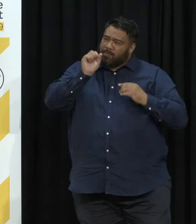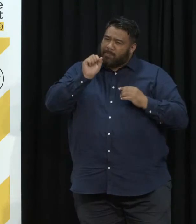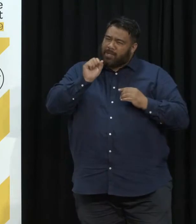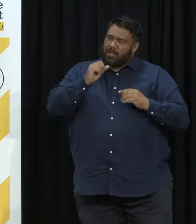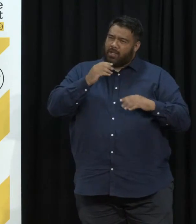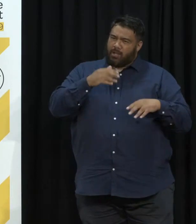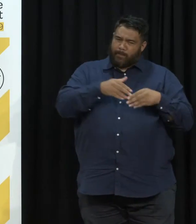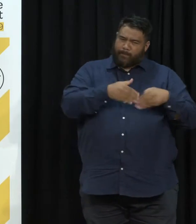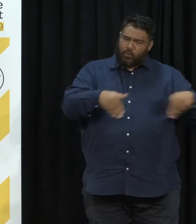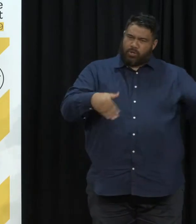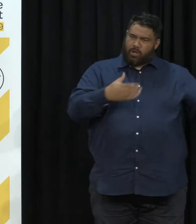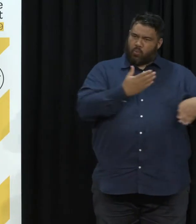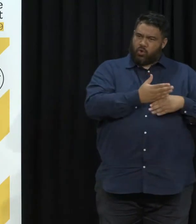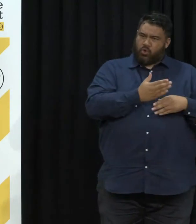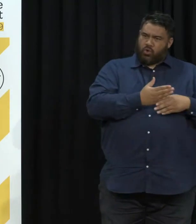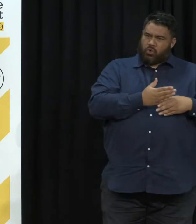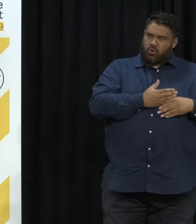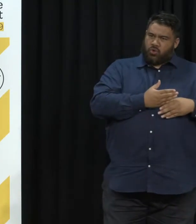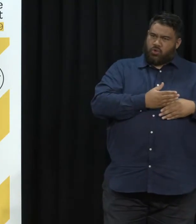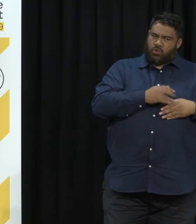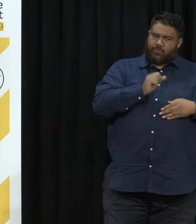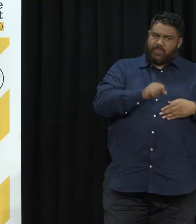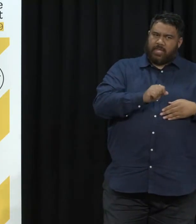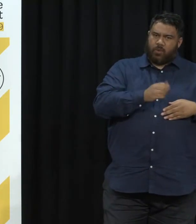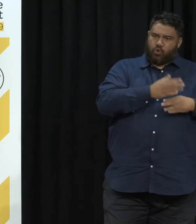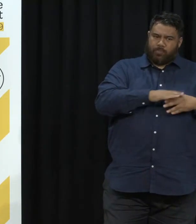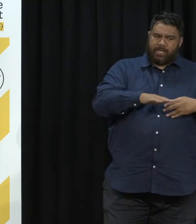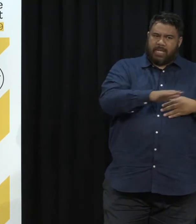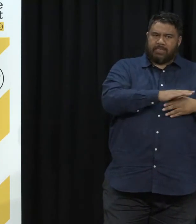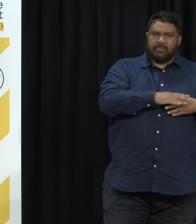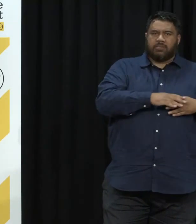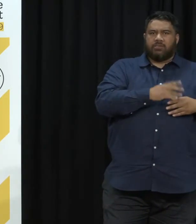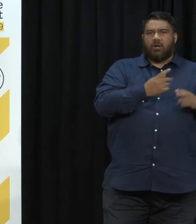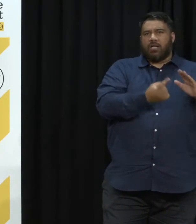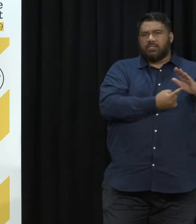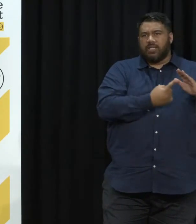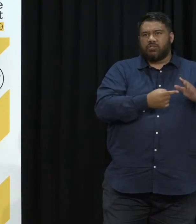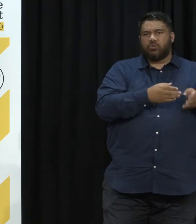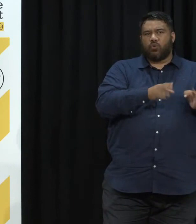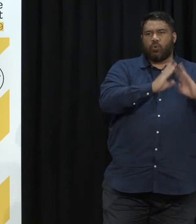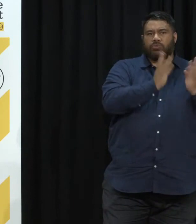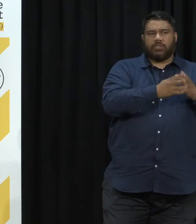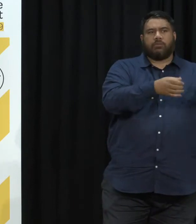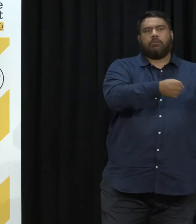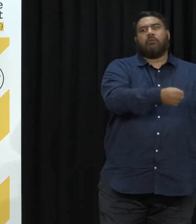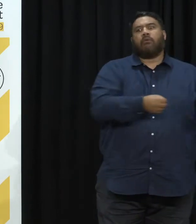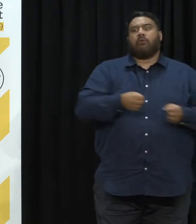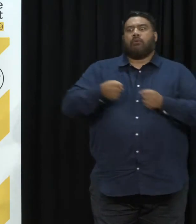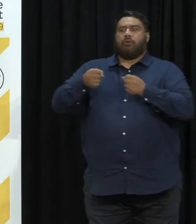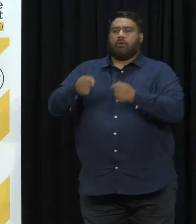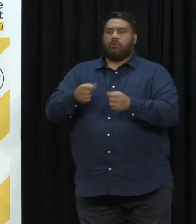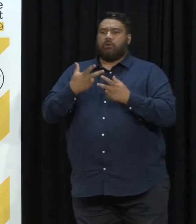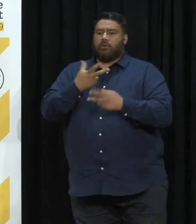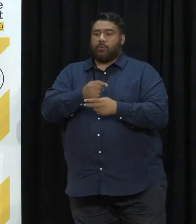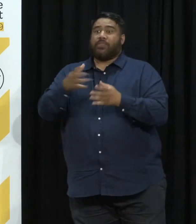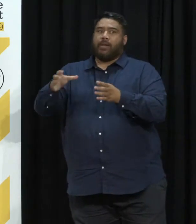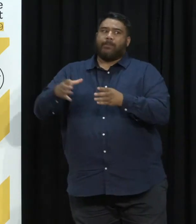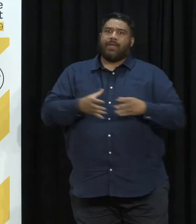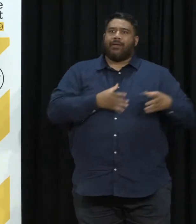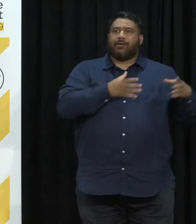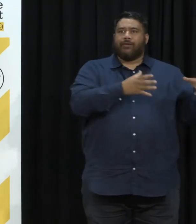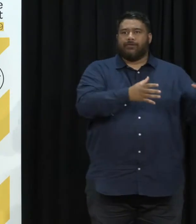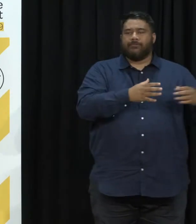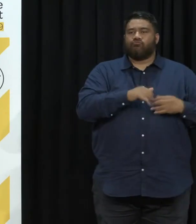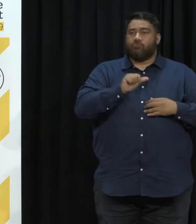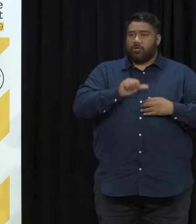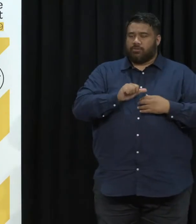bringing out of their workplace from out of managed isolation facilities. We work through our booking system on them, but